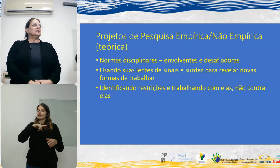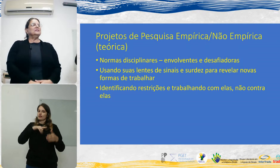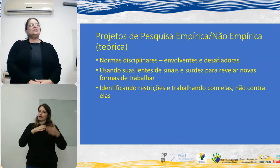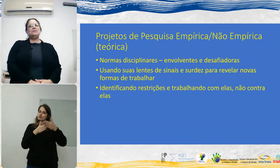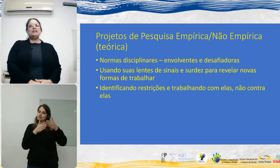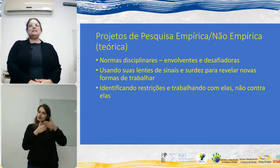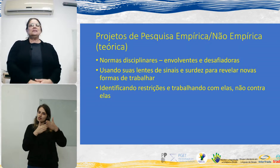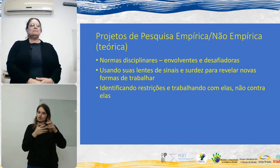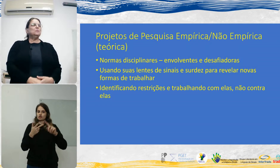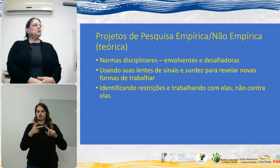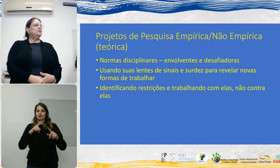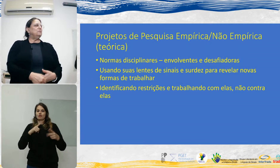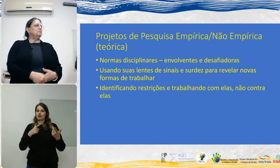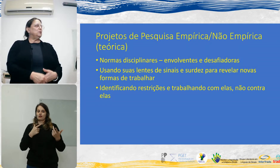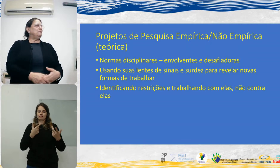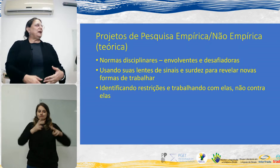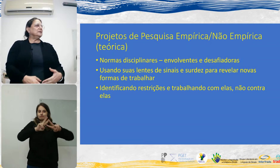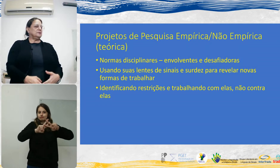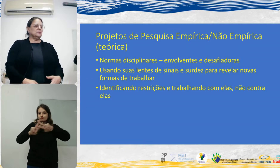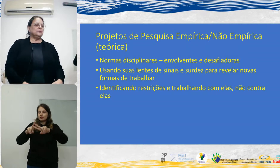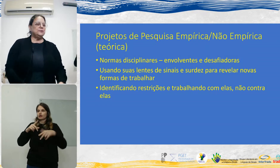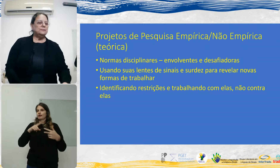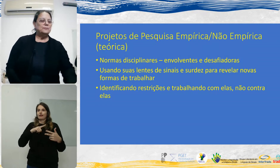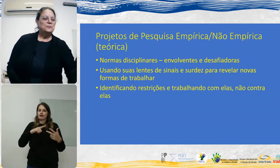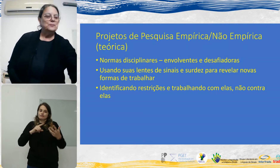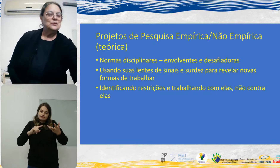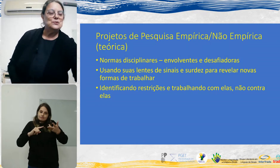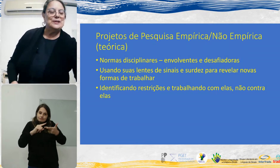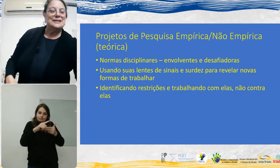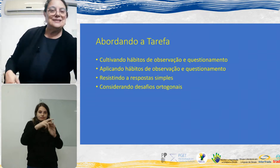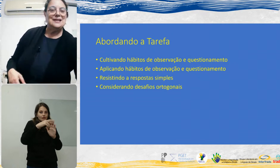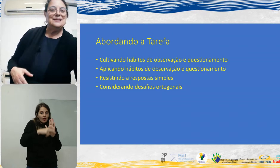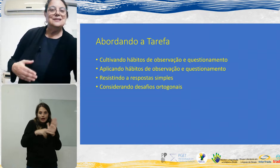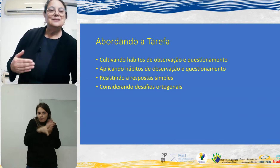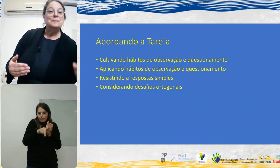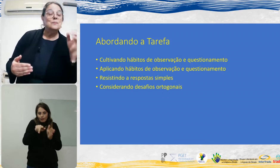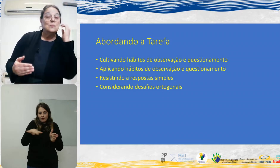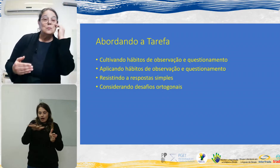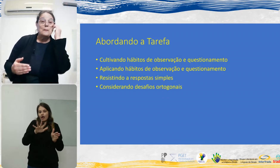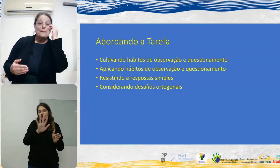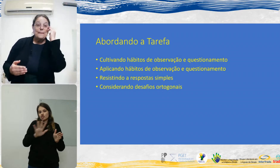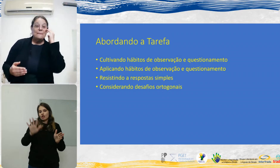or constraints, move past those. So next slide.